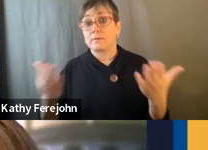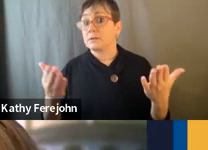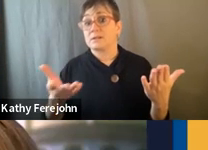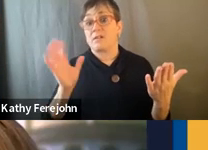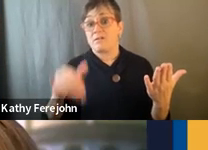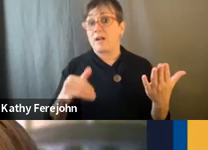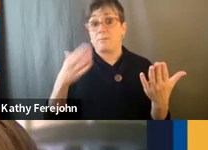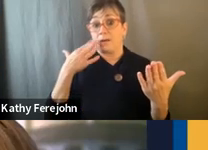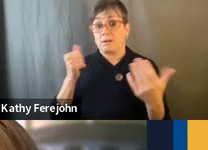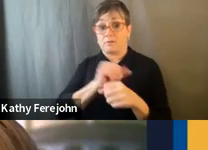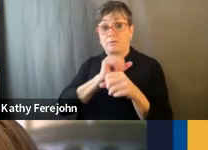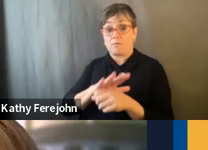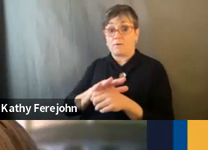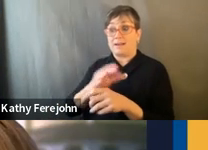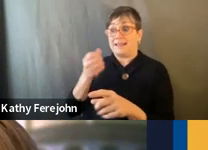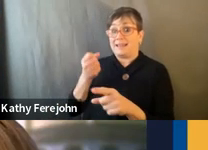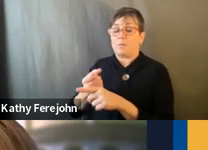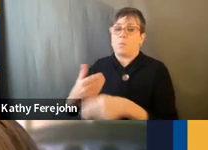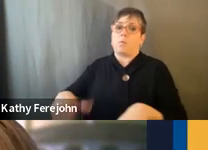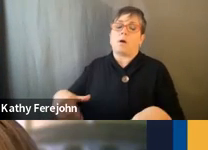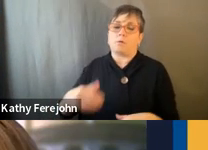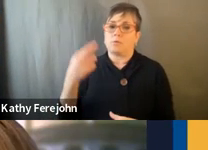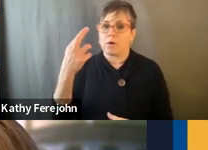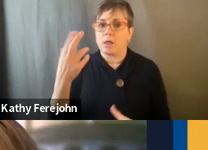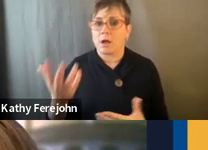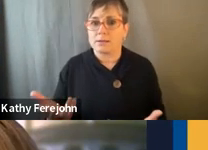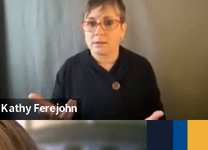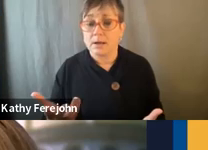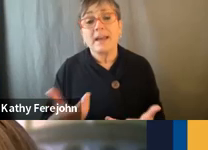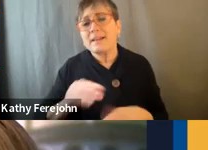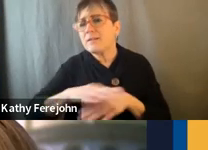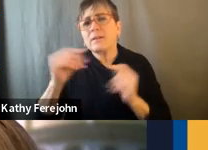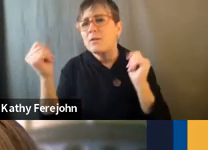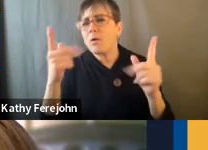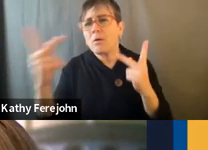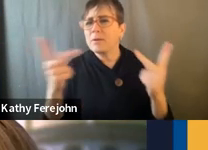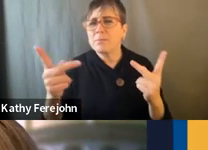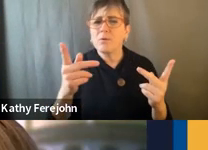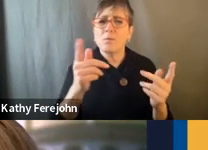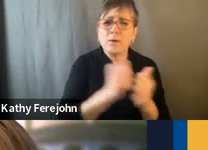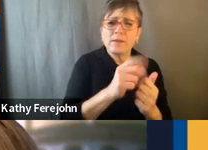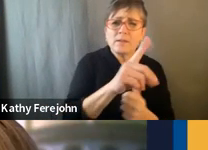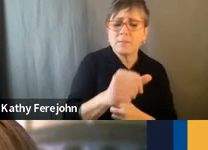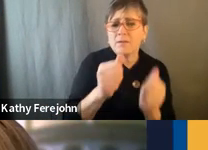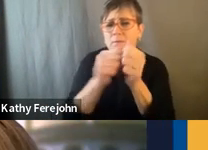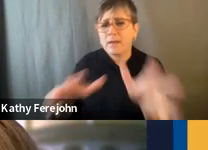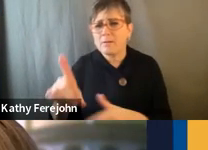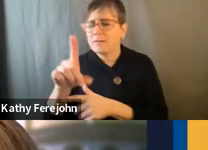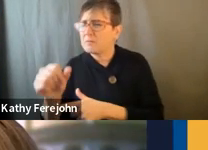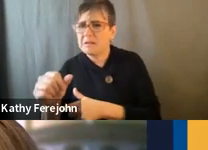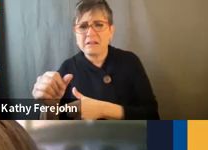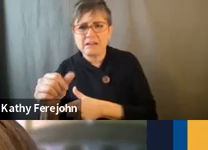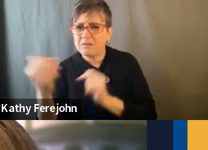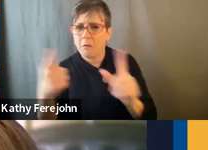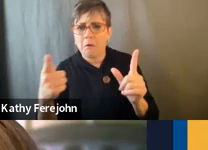heard, and as we all know, has taken a toll on everyone's mental health. However, access for the disability community can look